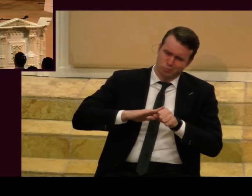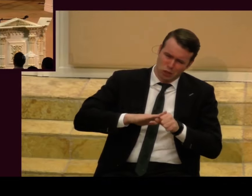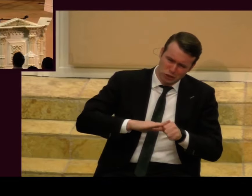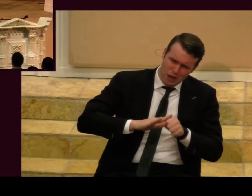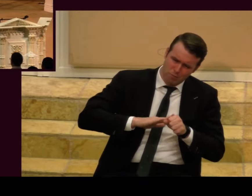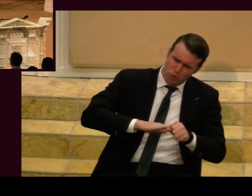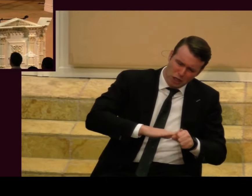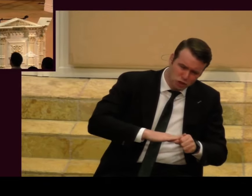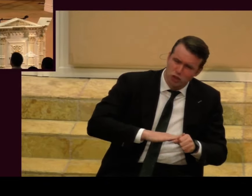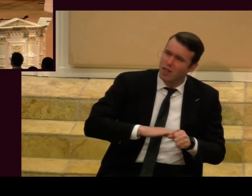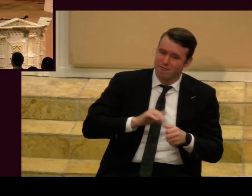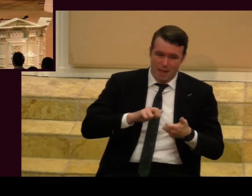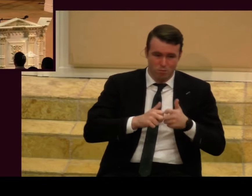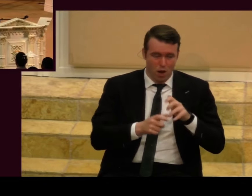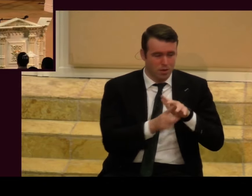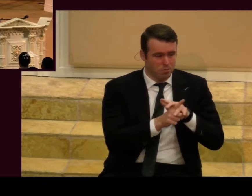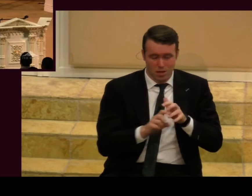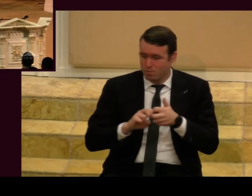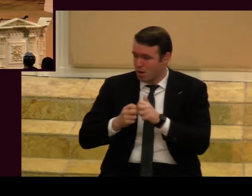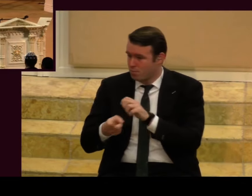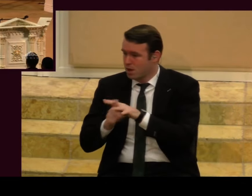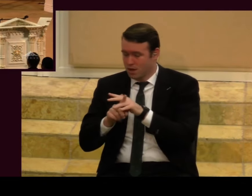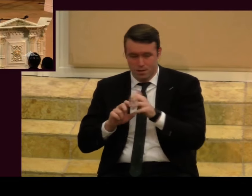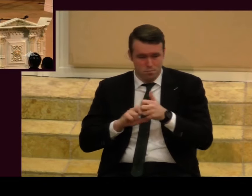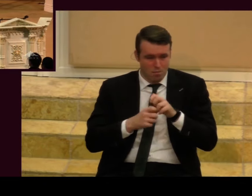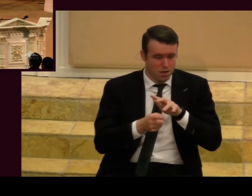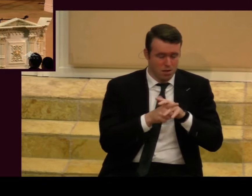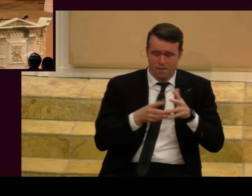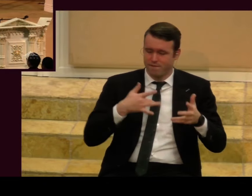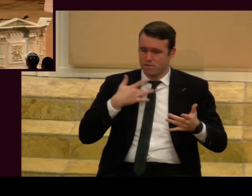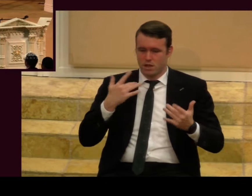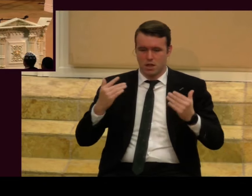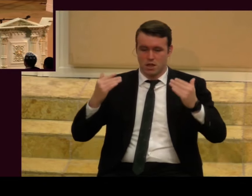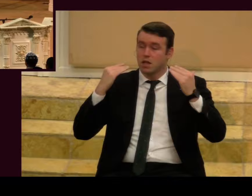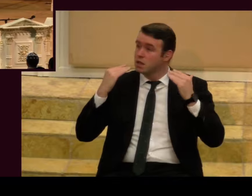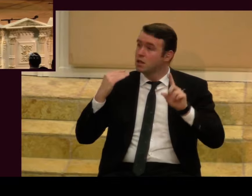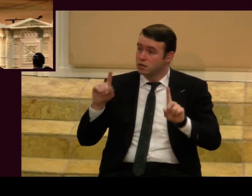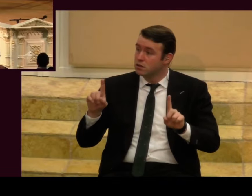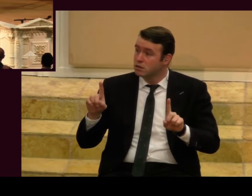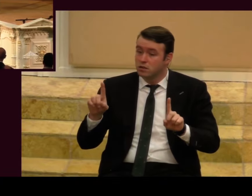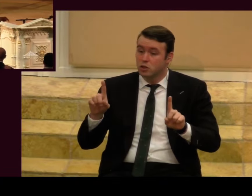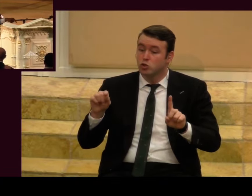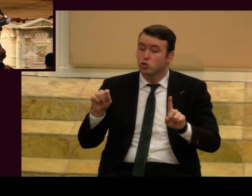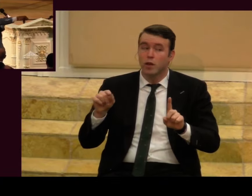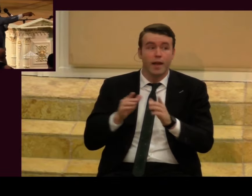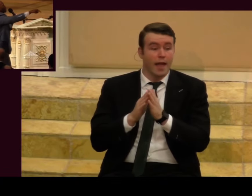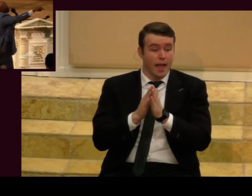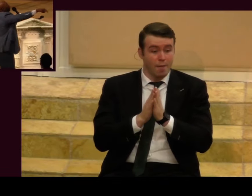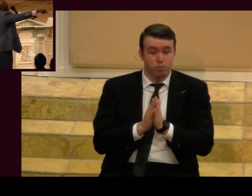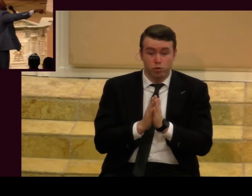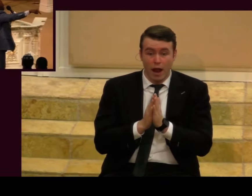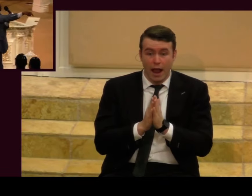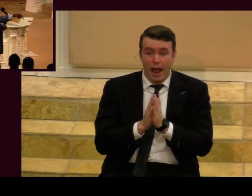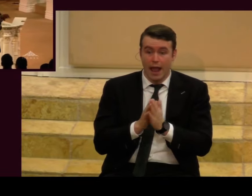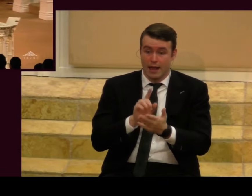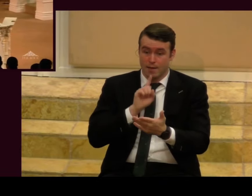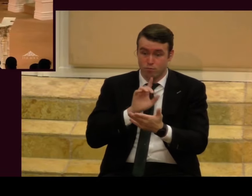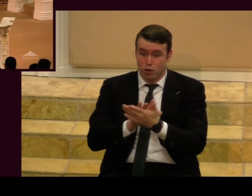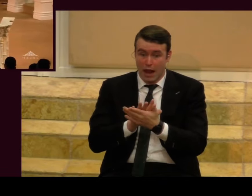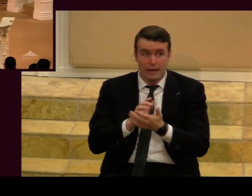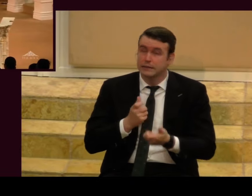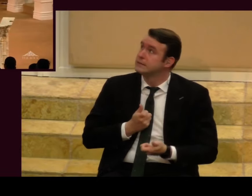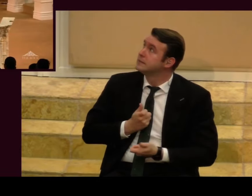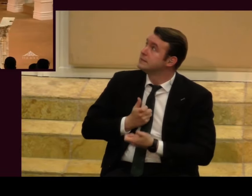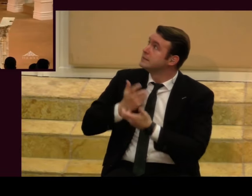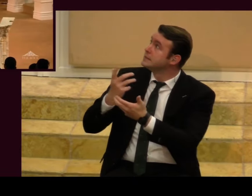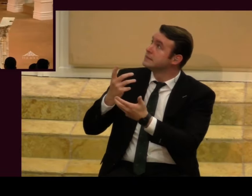pressure, this problem and that problem. And I want to know if you will pray, praise, and